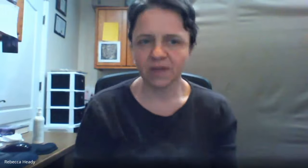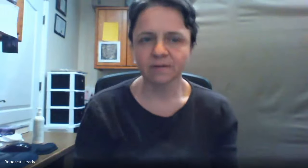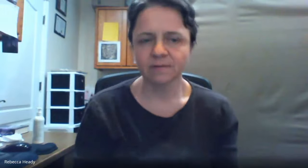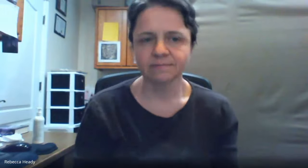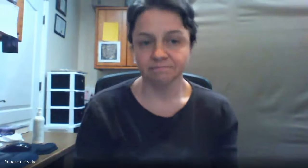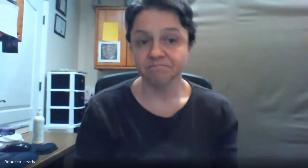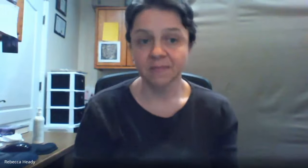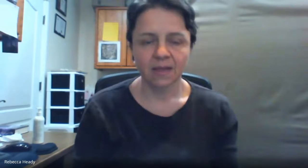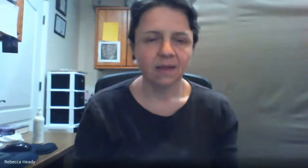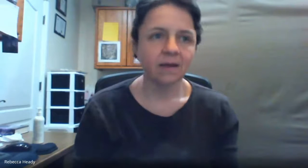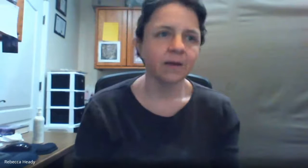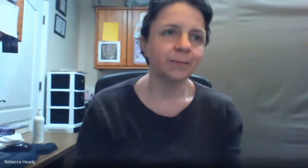something. And